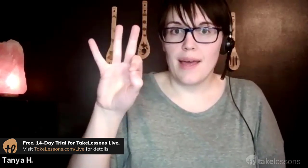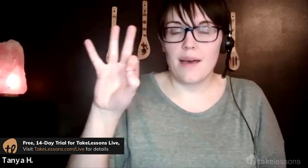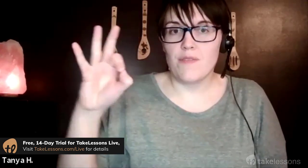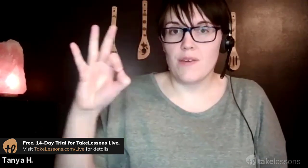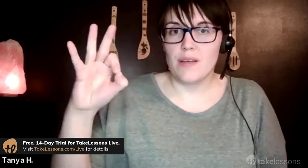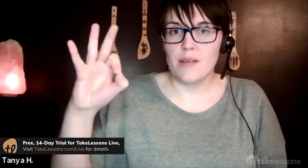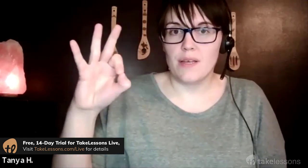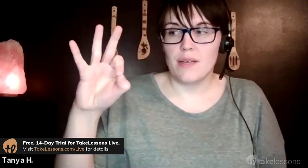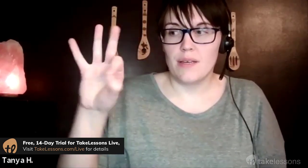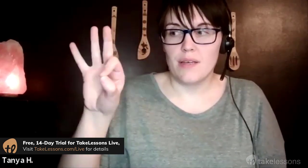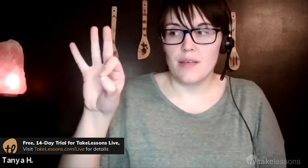F.